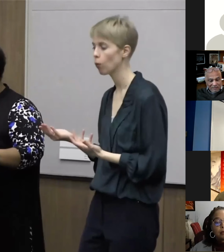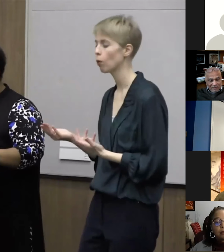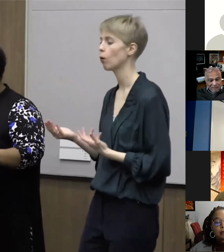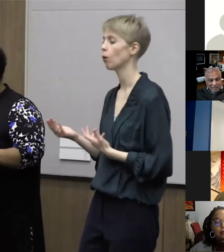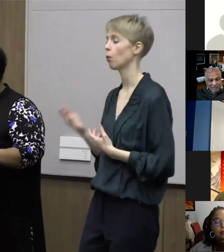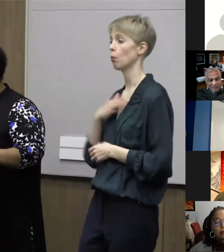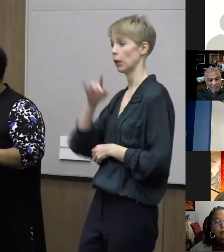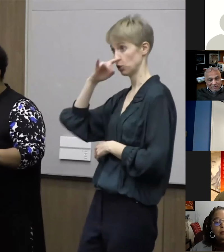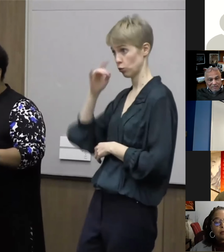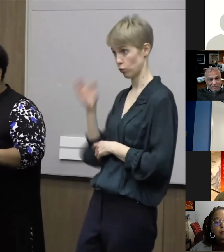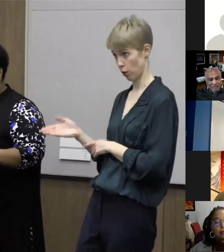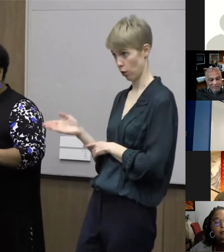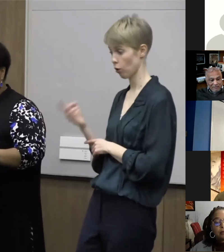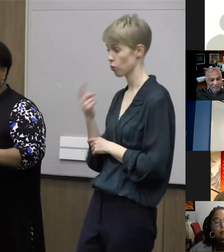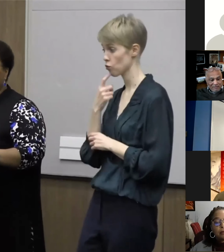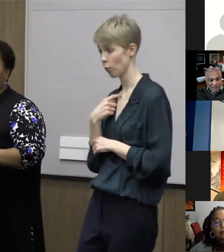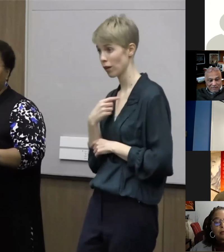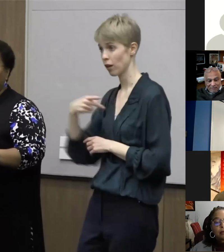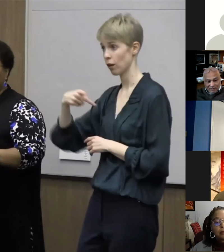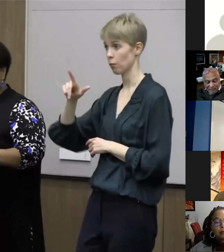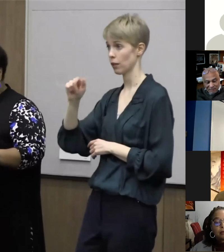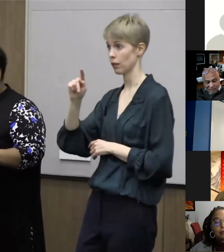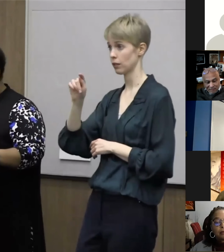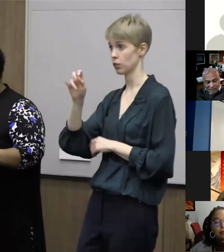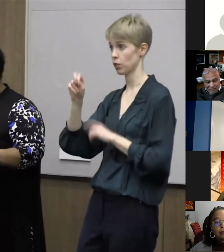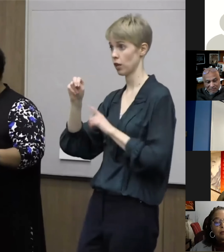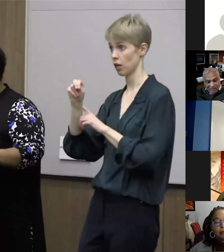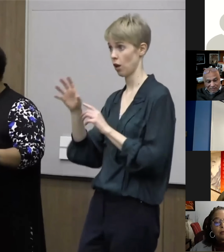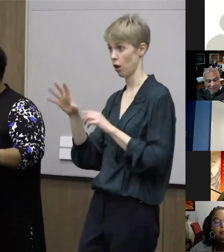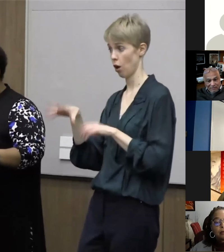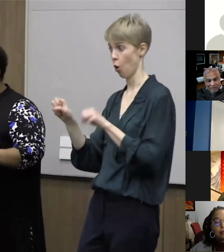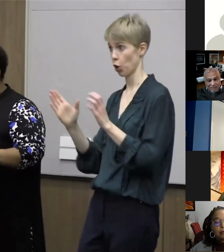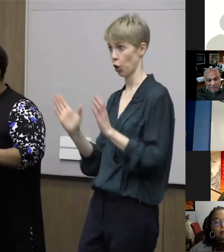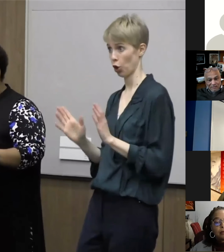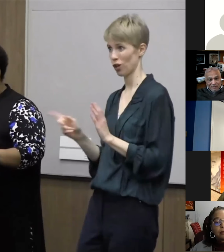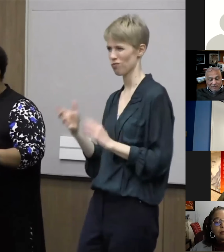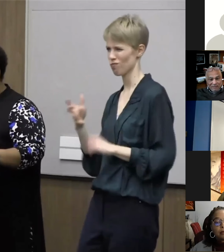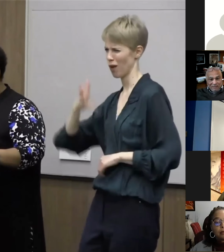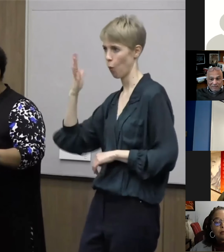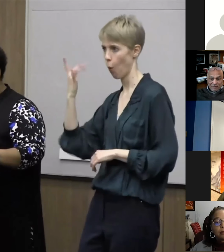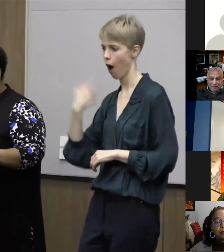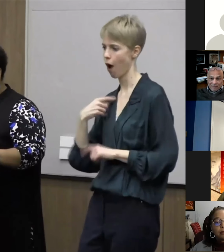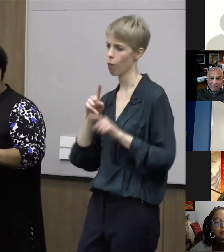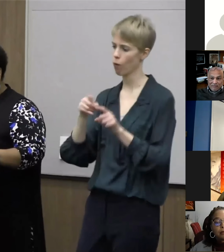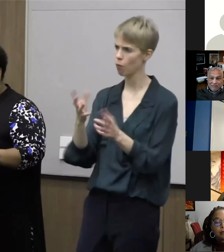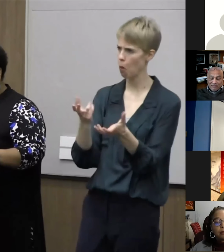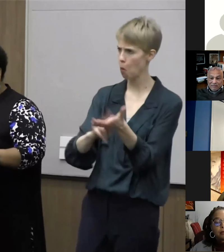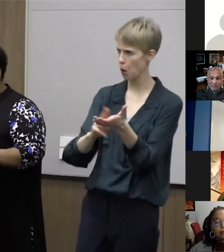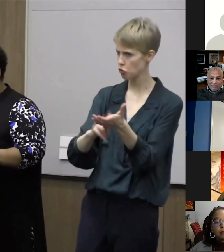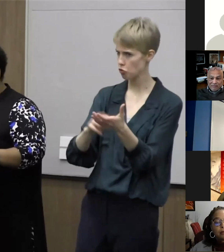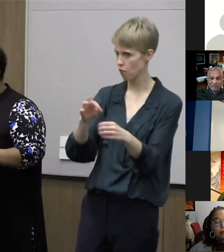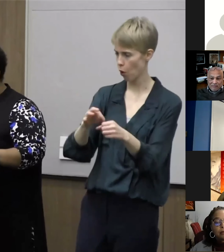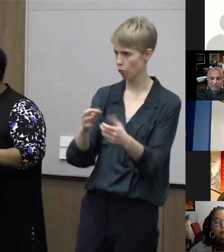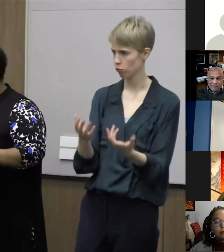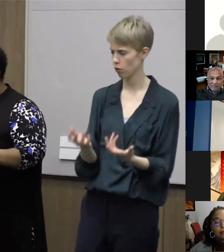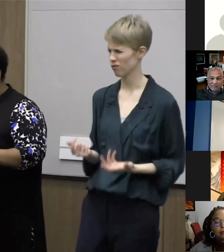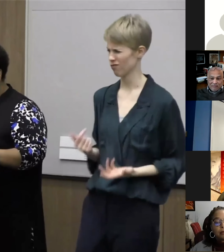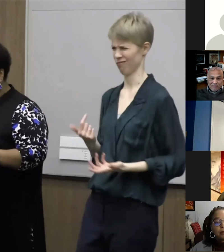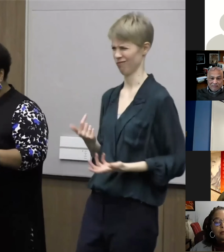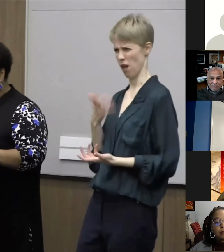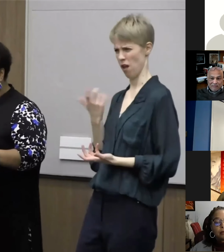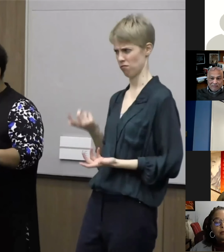my children, who told me the plantation owner was angry because I had gone down and tried to register. They told me